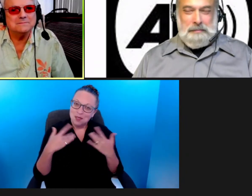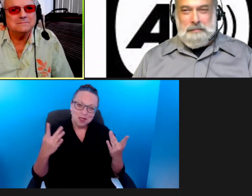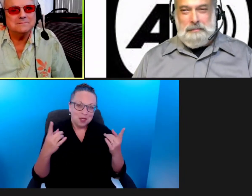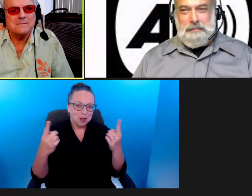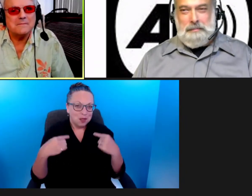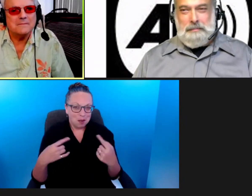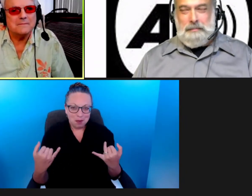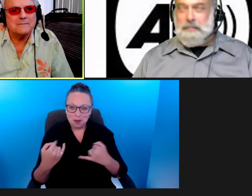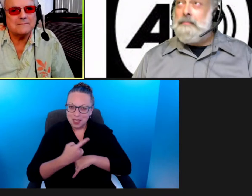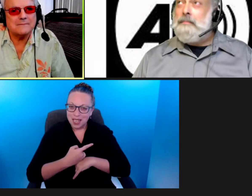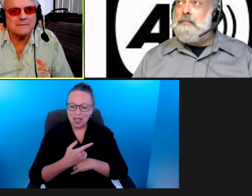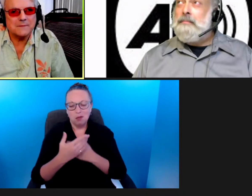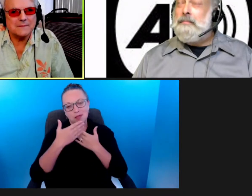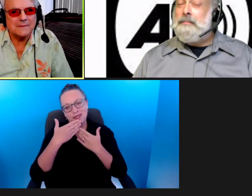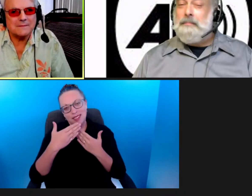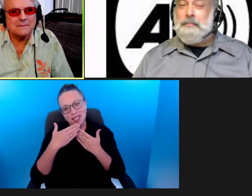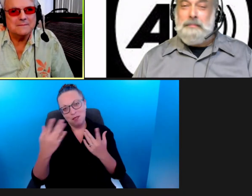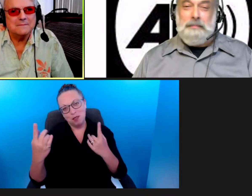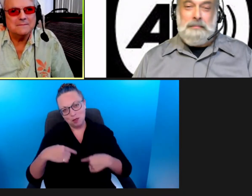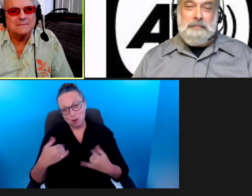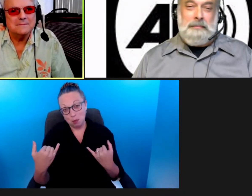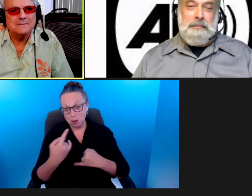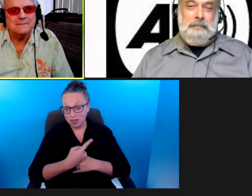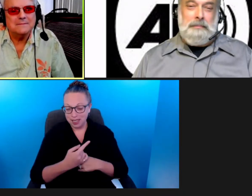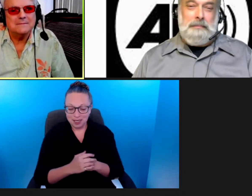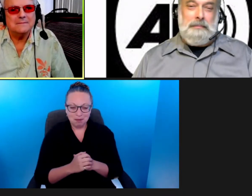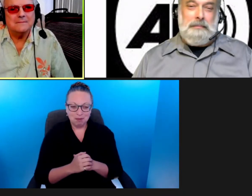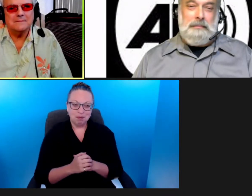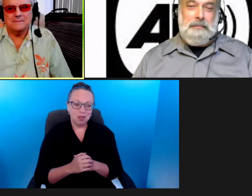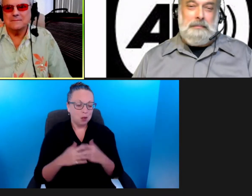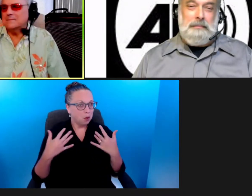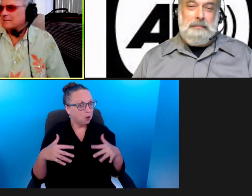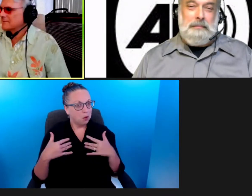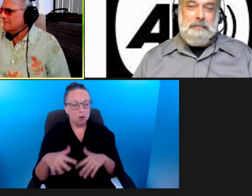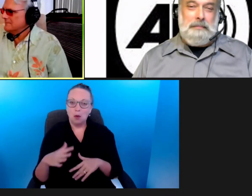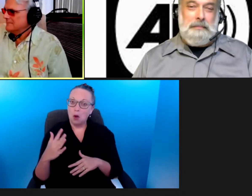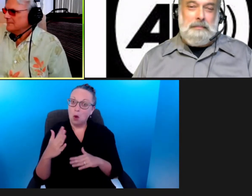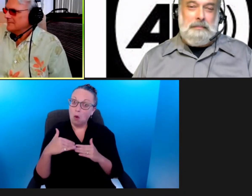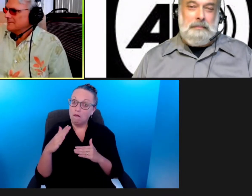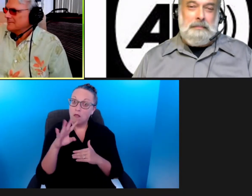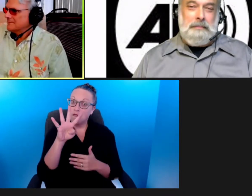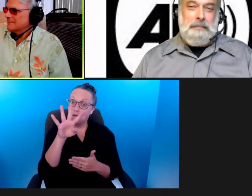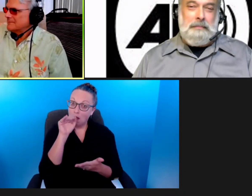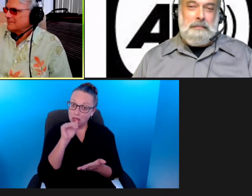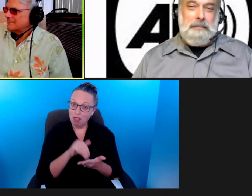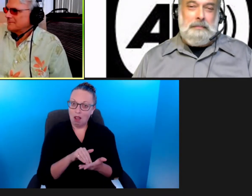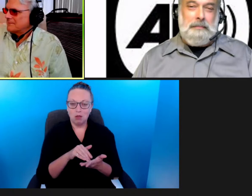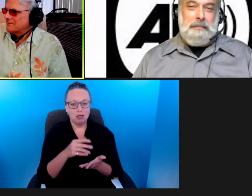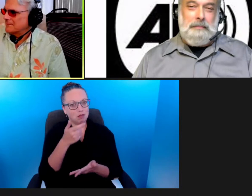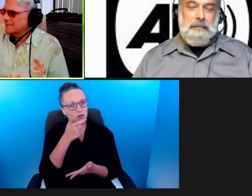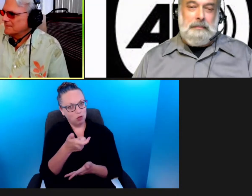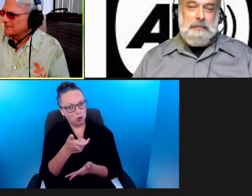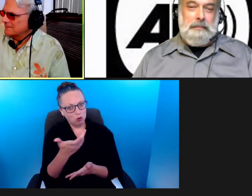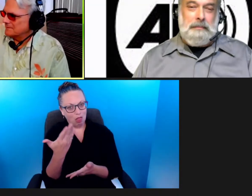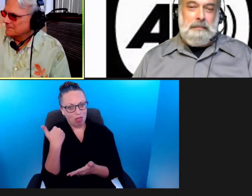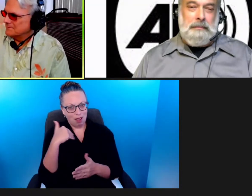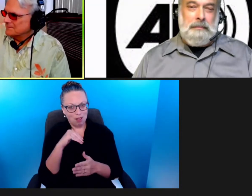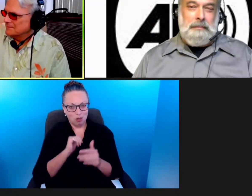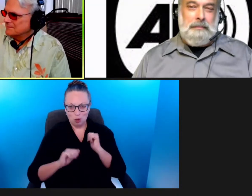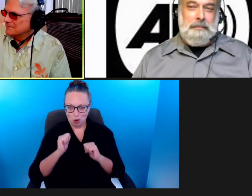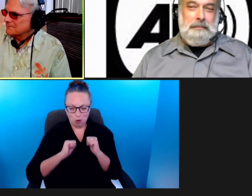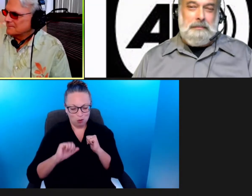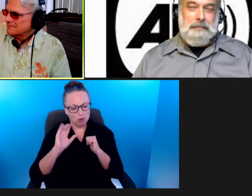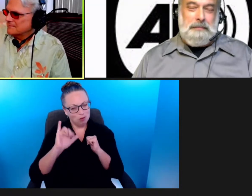We're so grateful that you're here today. And my gosh, we had over 4,000 views last show. So that makes us very